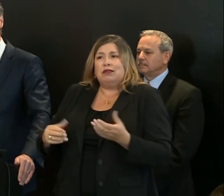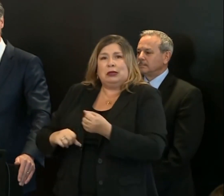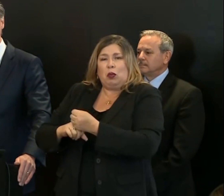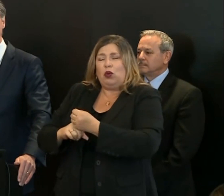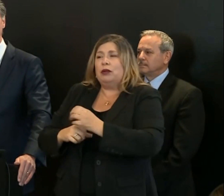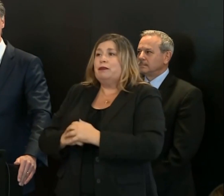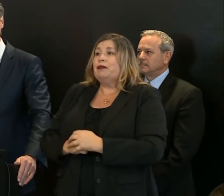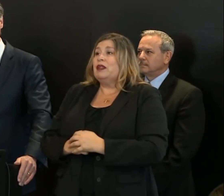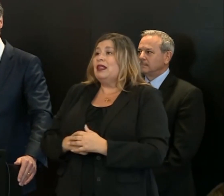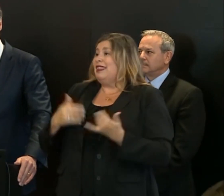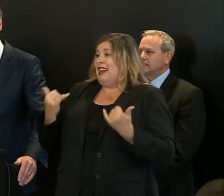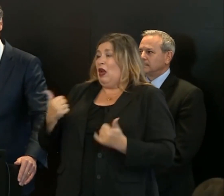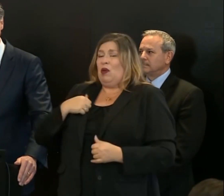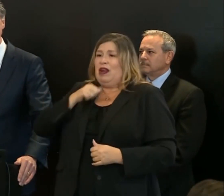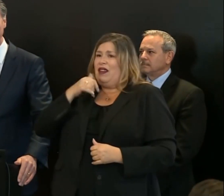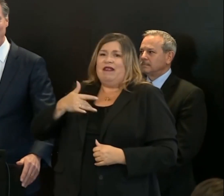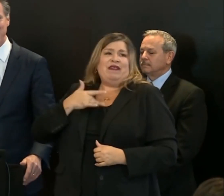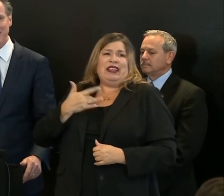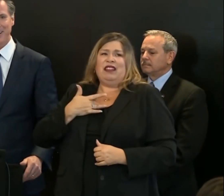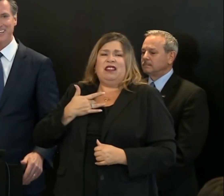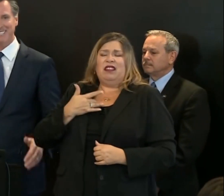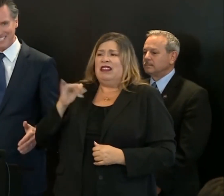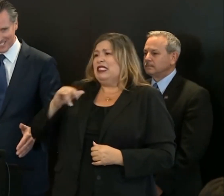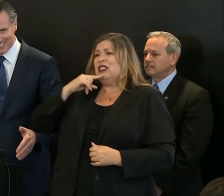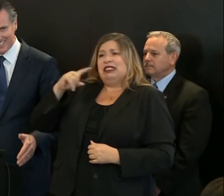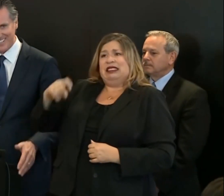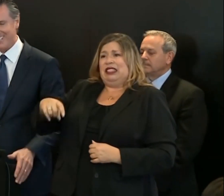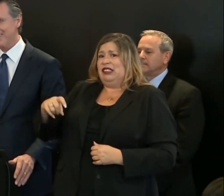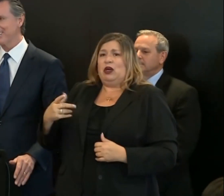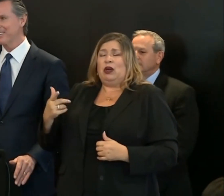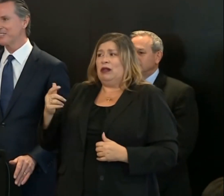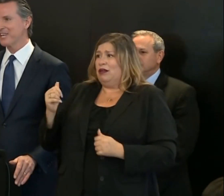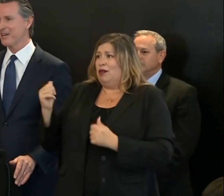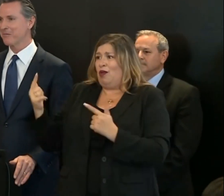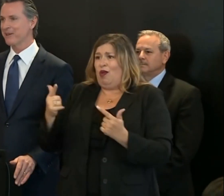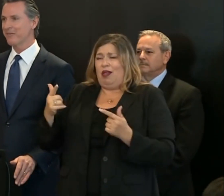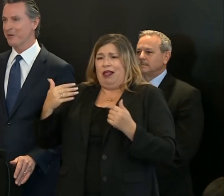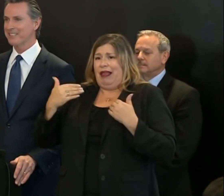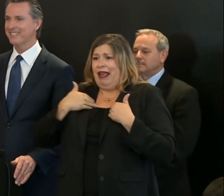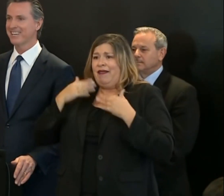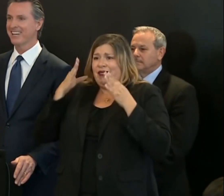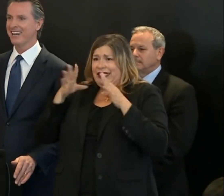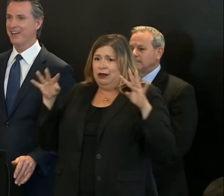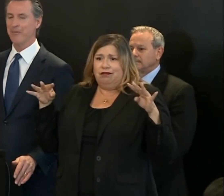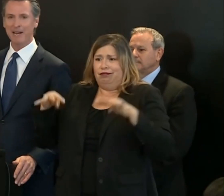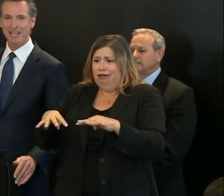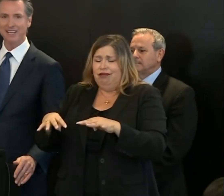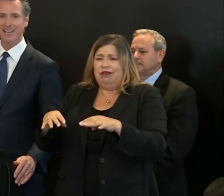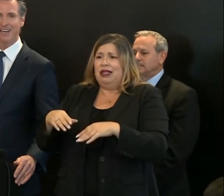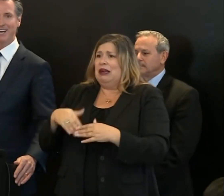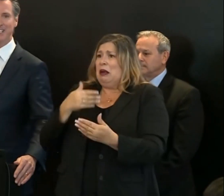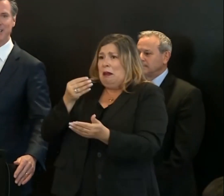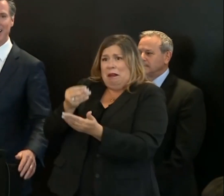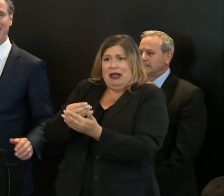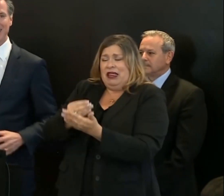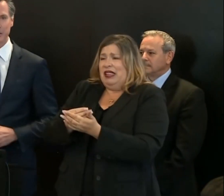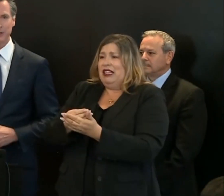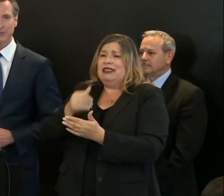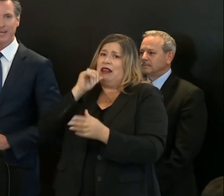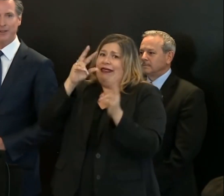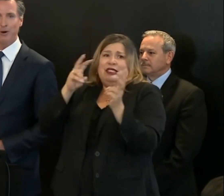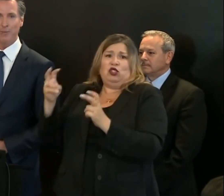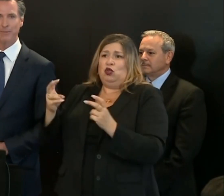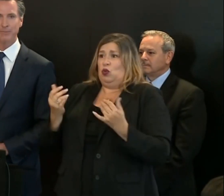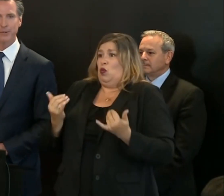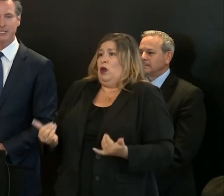support. Right now, I don't feel either are necessary. The attention is understandably focused. The money is not the